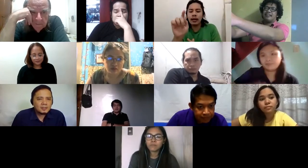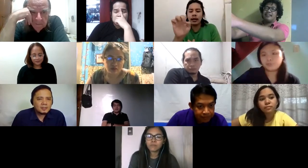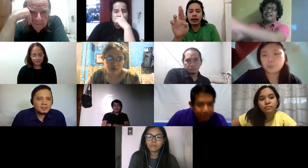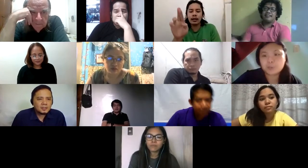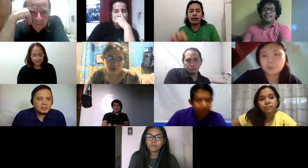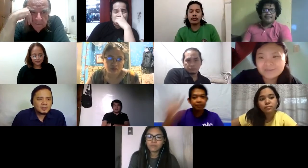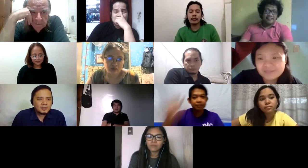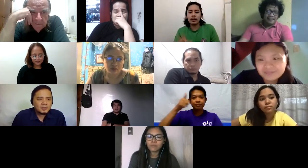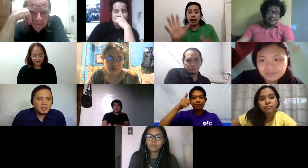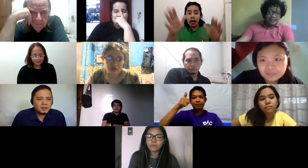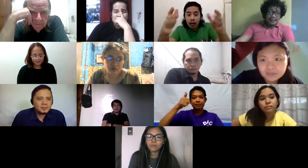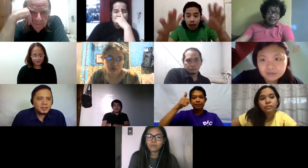Okay.